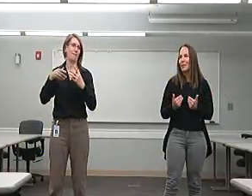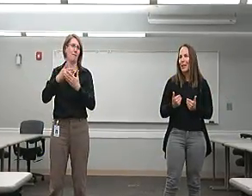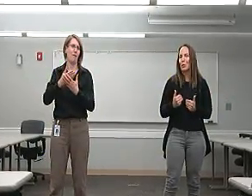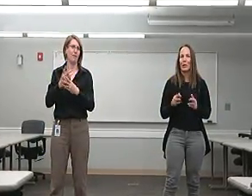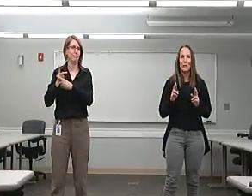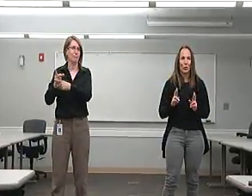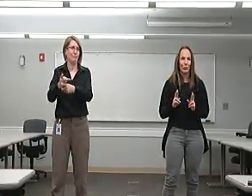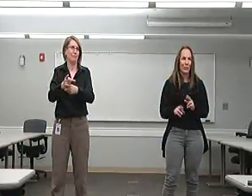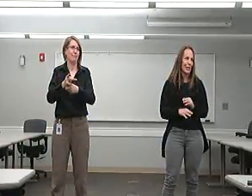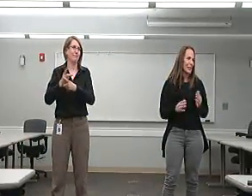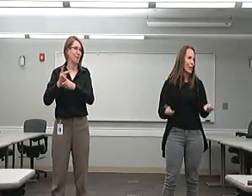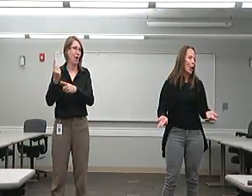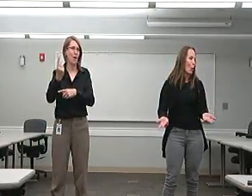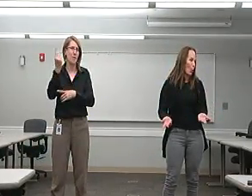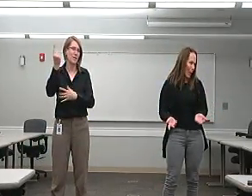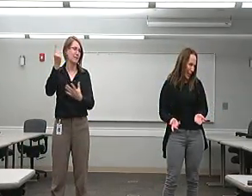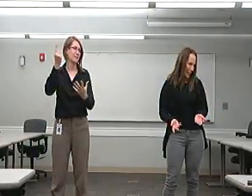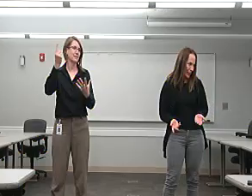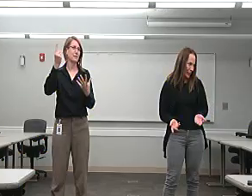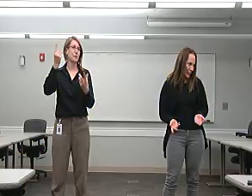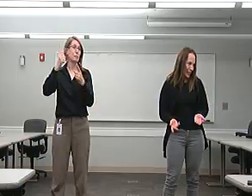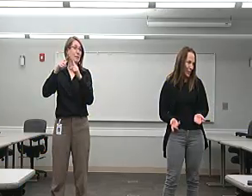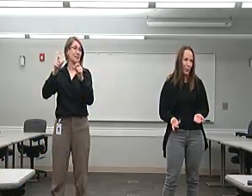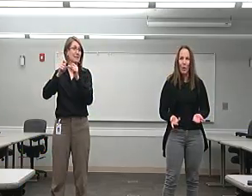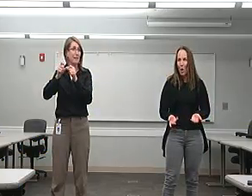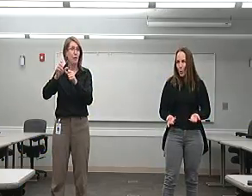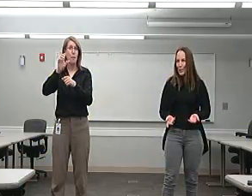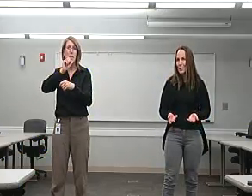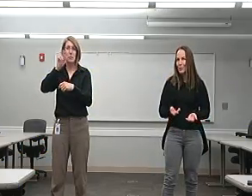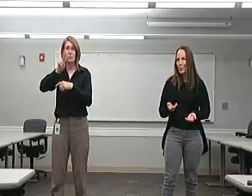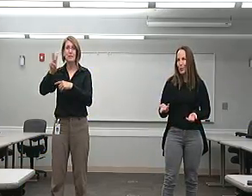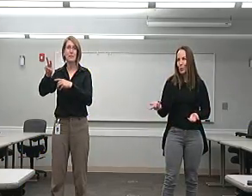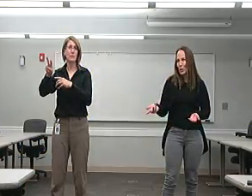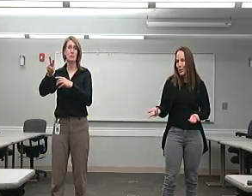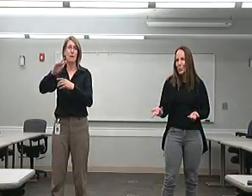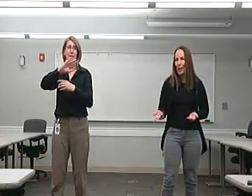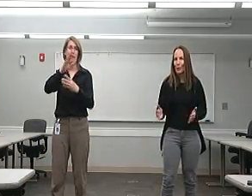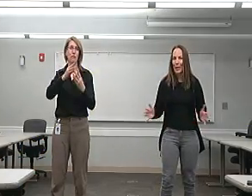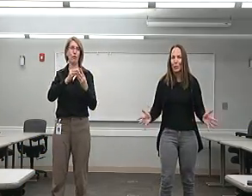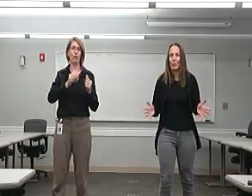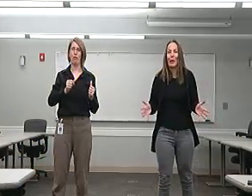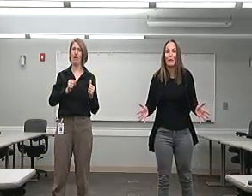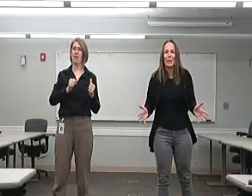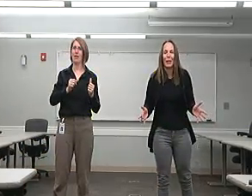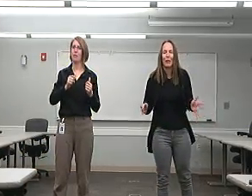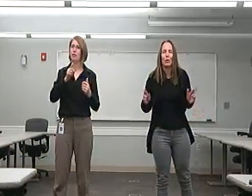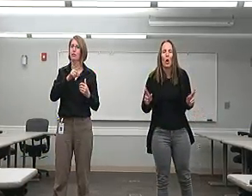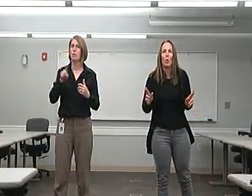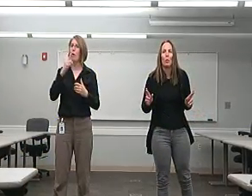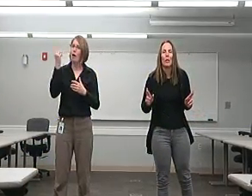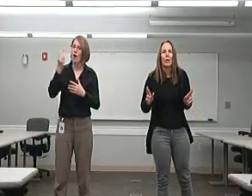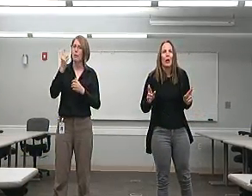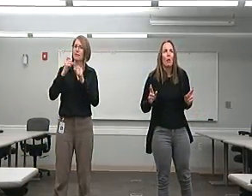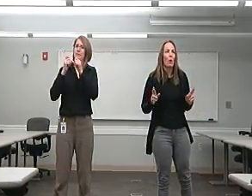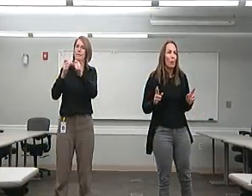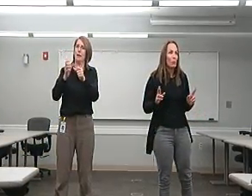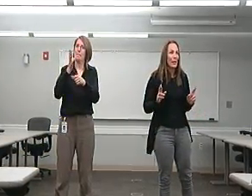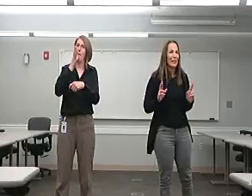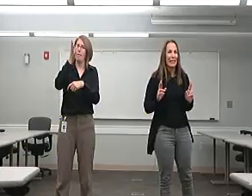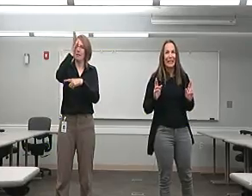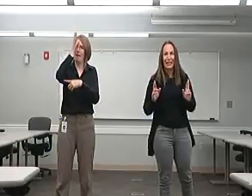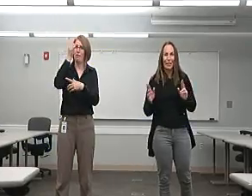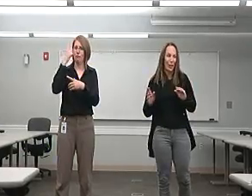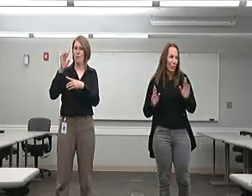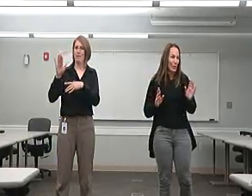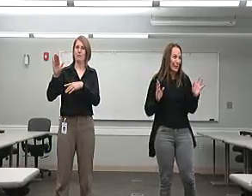that doesn't go away, you will always be your child's parent, and you'll be parenting, and you'll hope, and